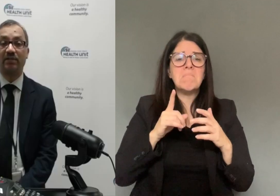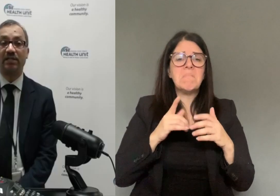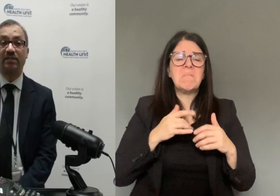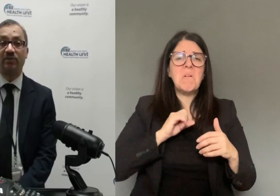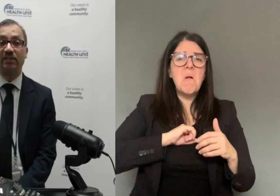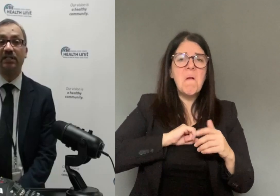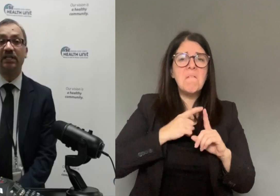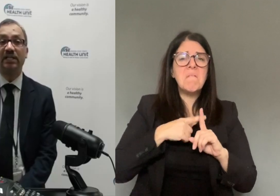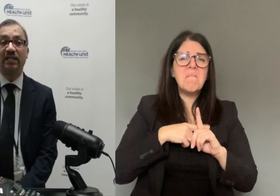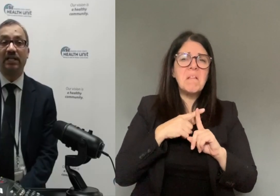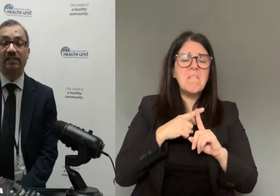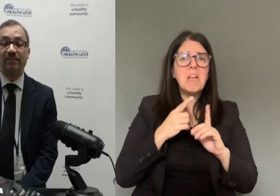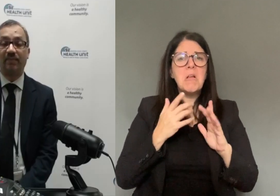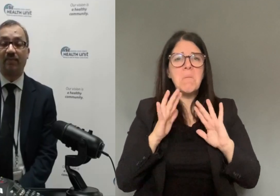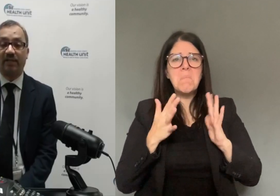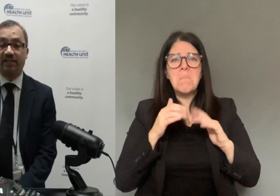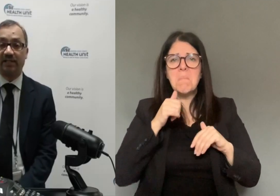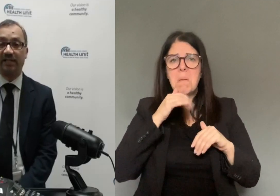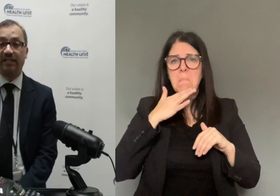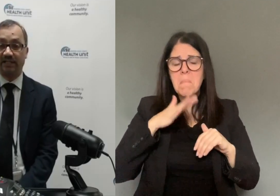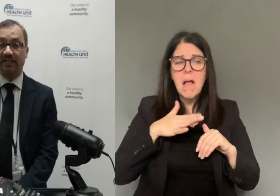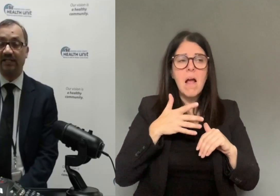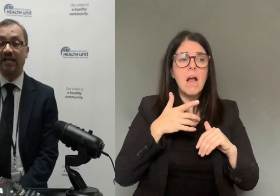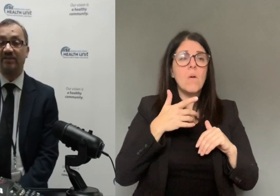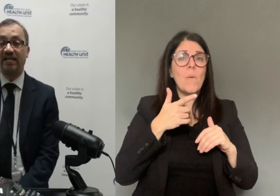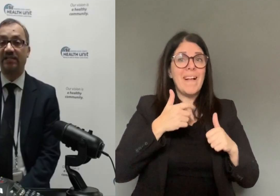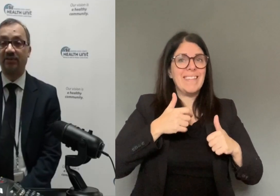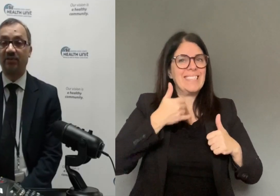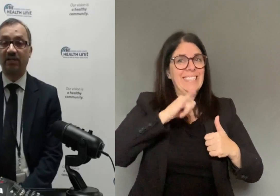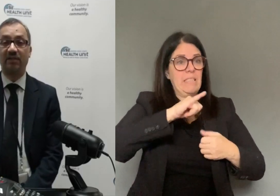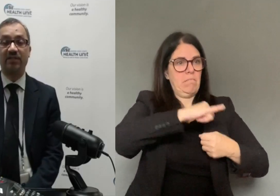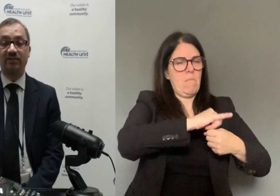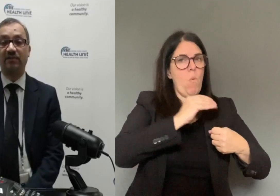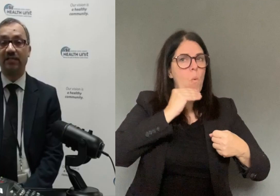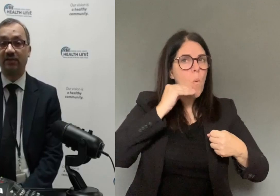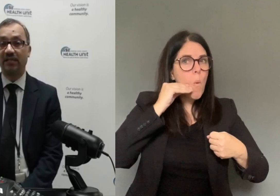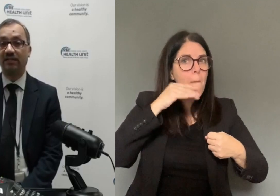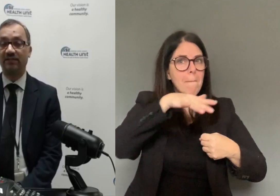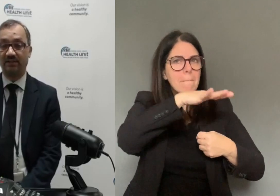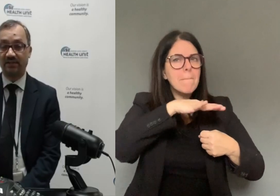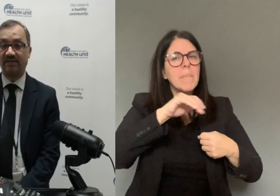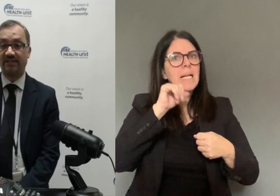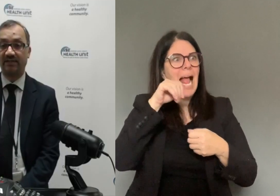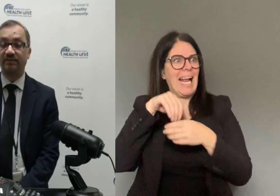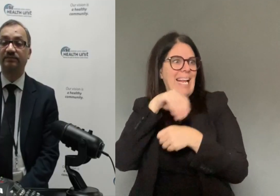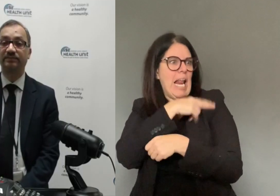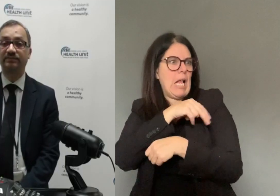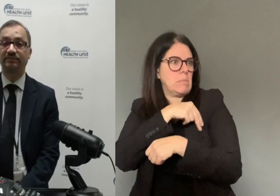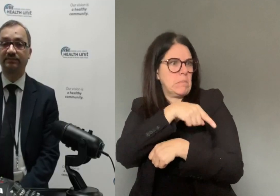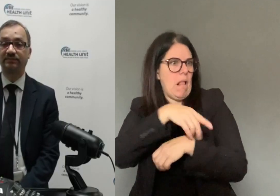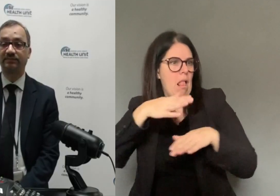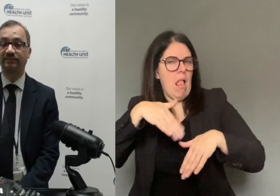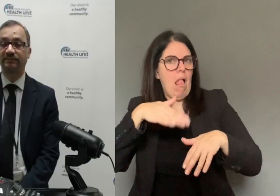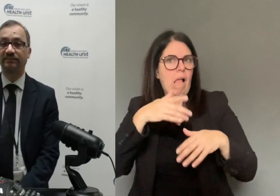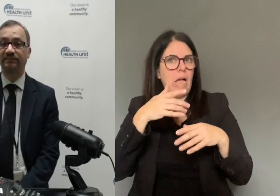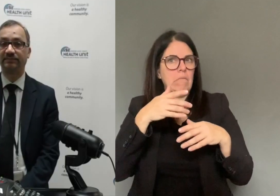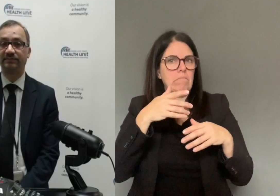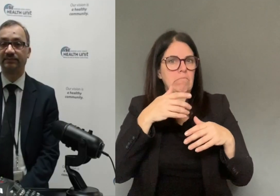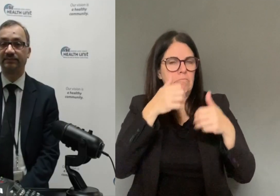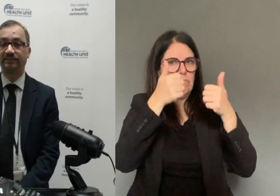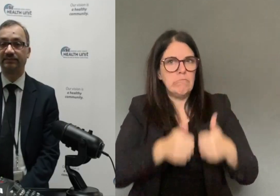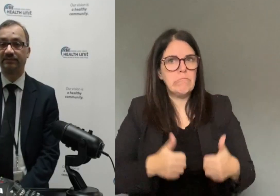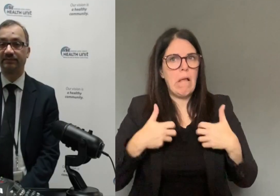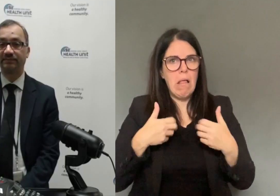out in the community. But the lab is actively working on it to get the results faster.